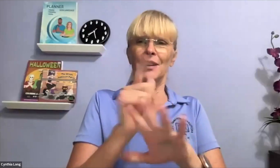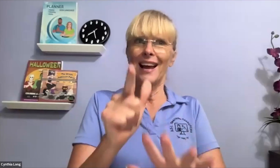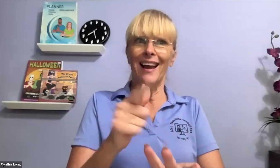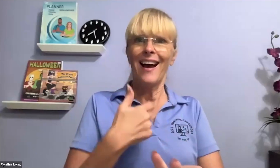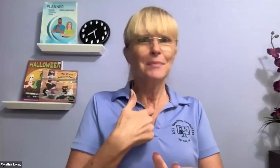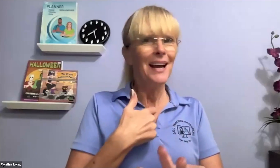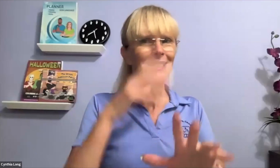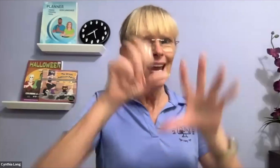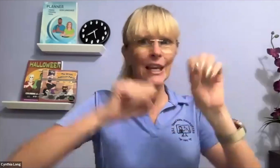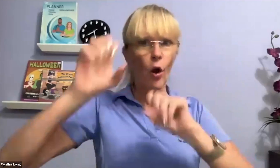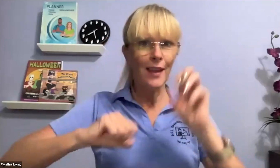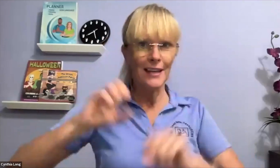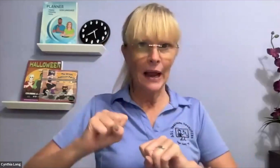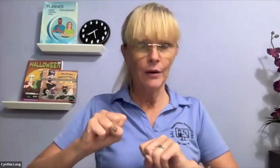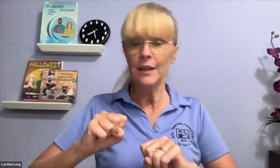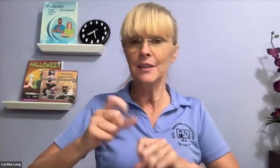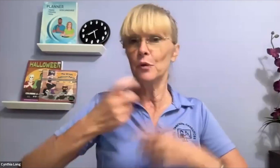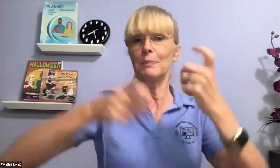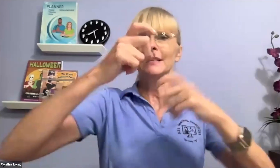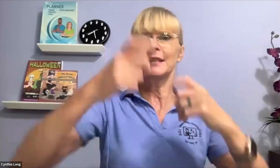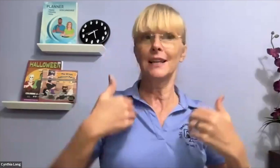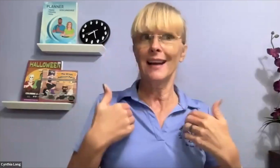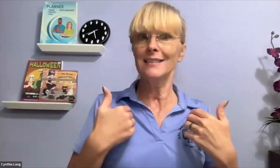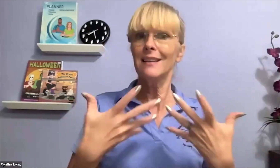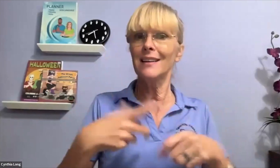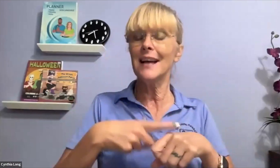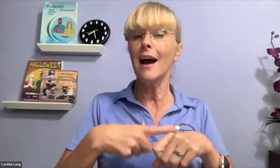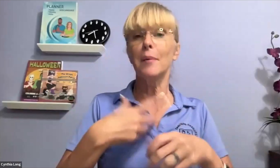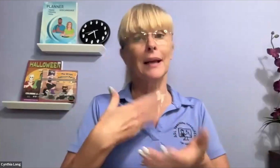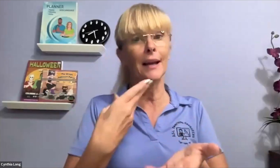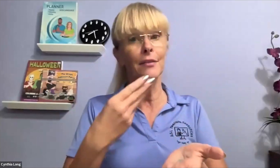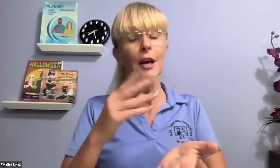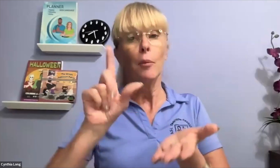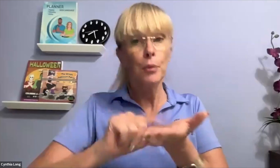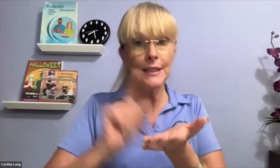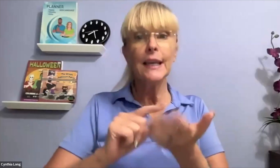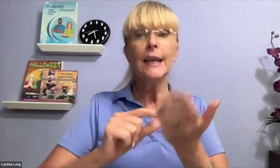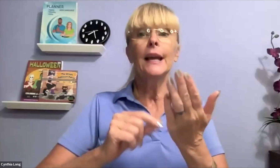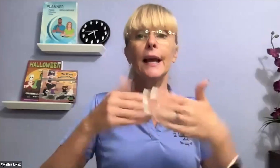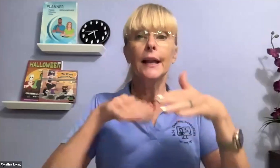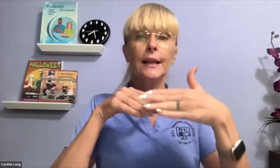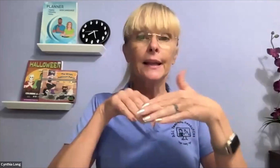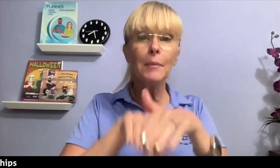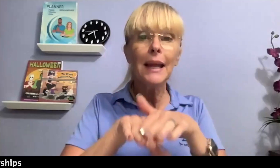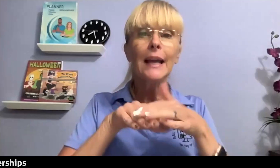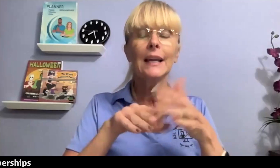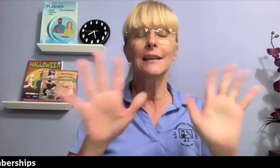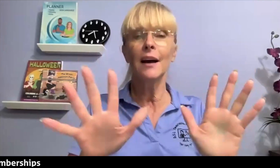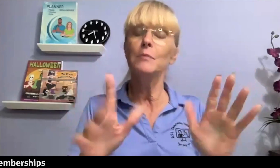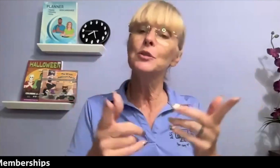like, I'm not taking all that down and replacing it. That's a lot of time, a lot of printing and laminating.